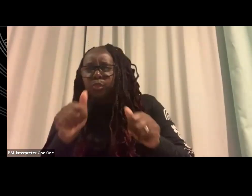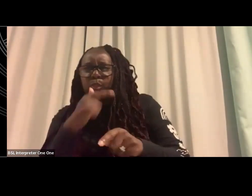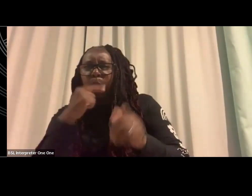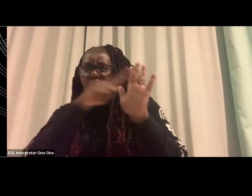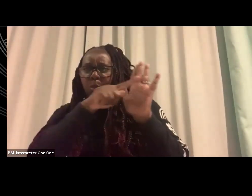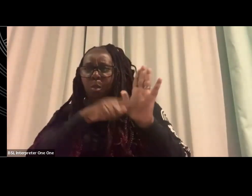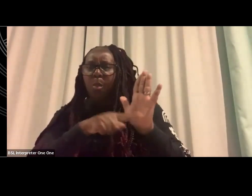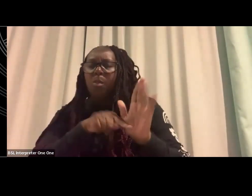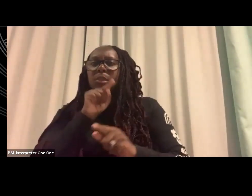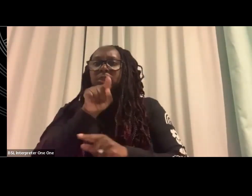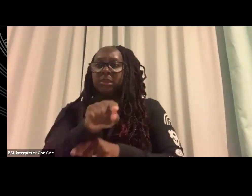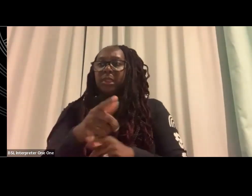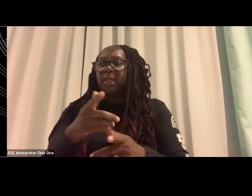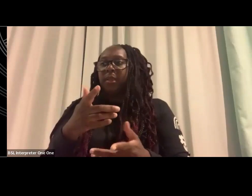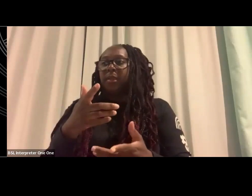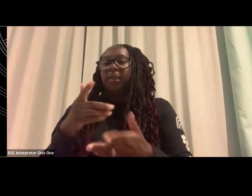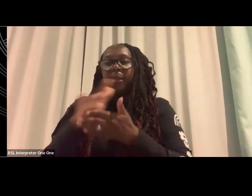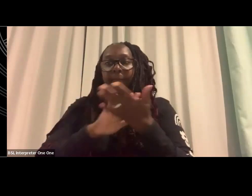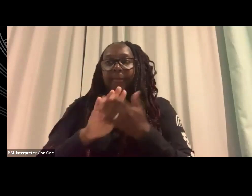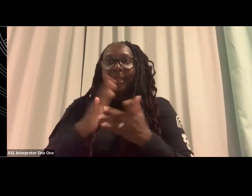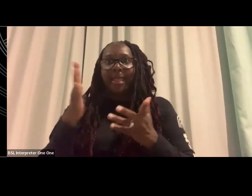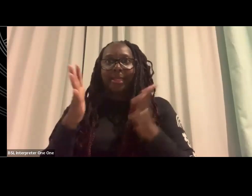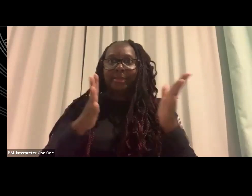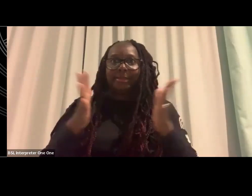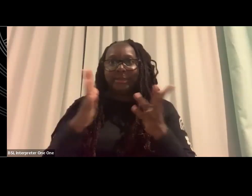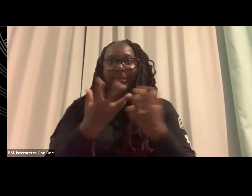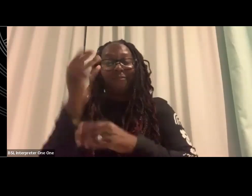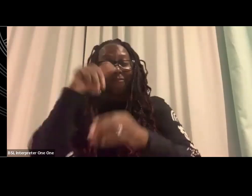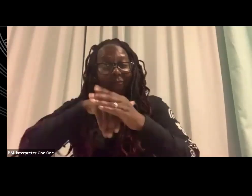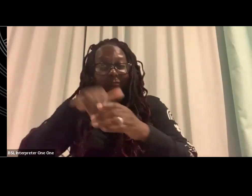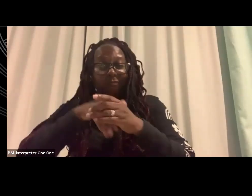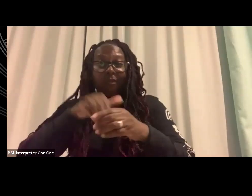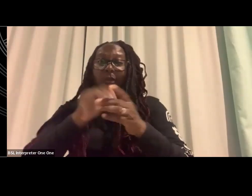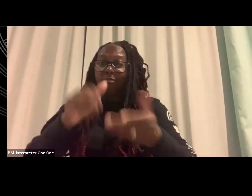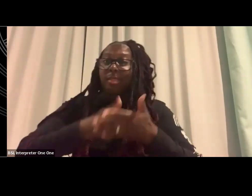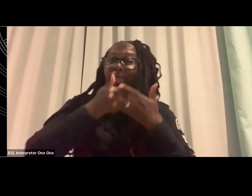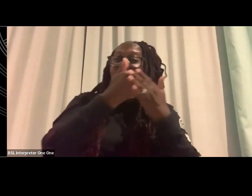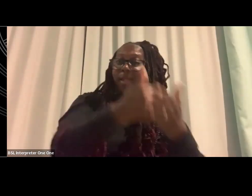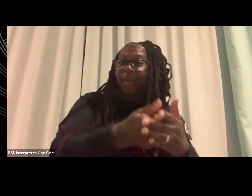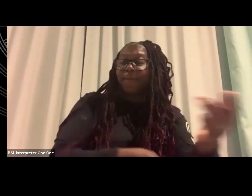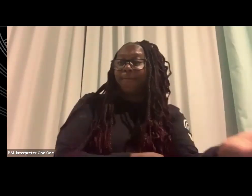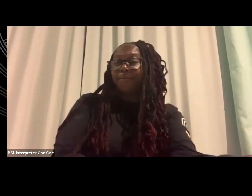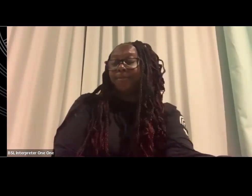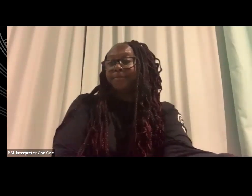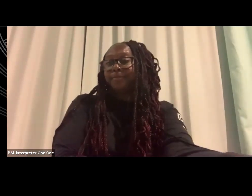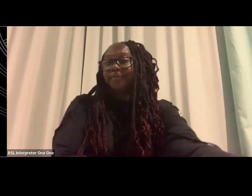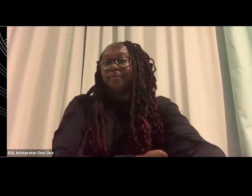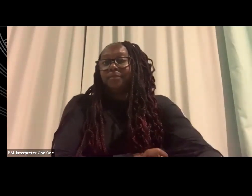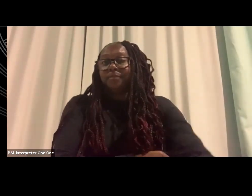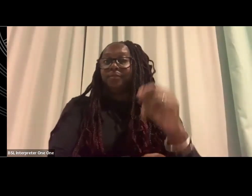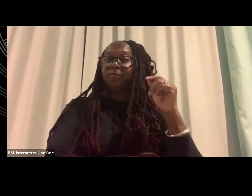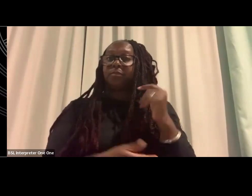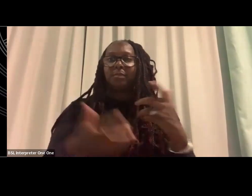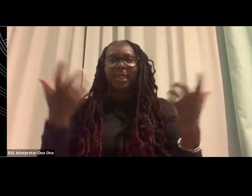policy, and want to acknowledge first the many hands that have contributed to this Indigenous approach. which is known as